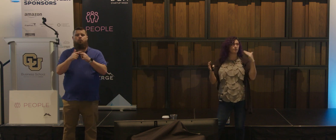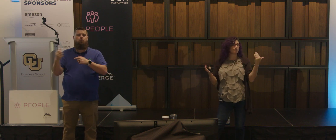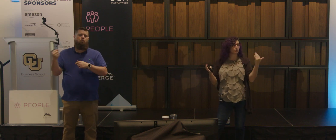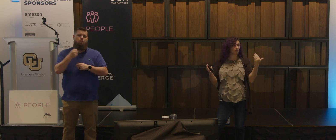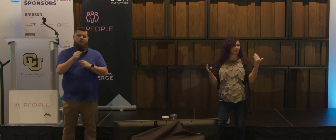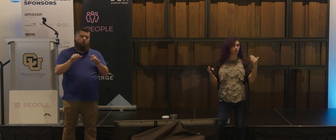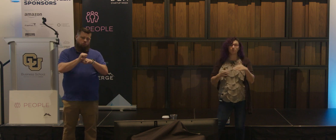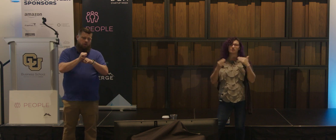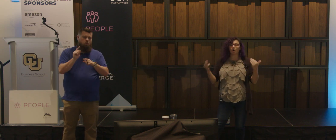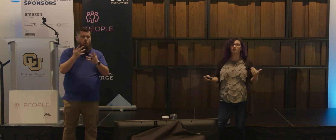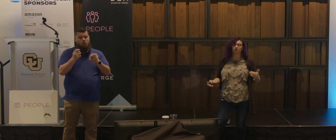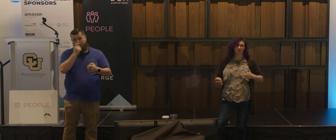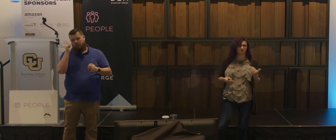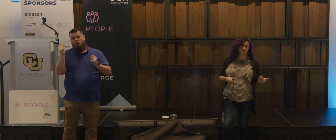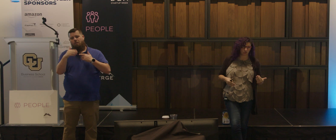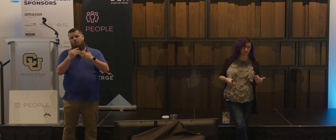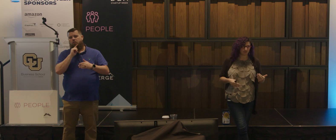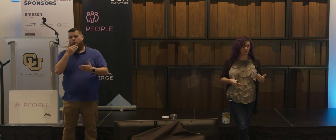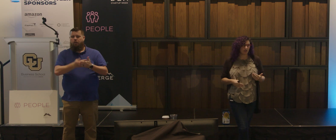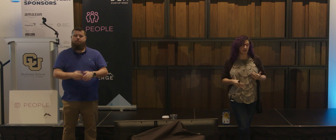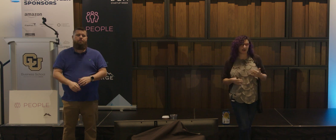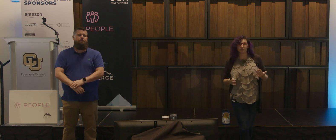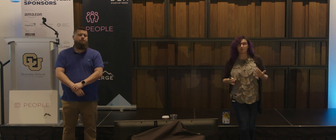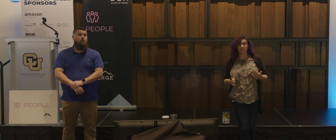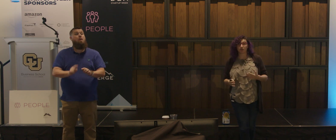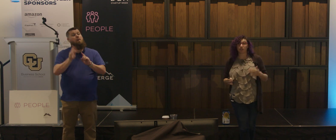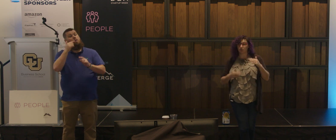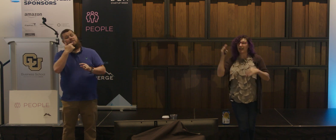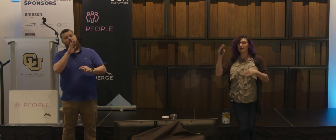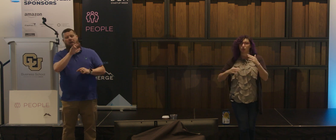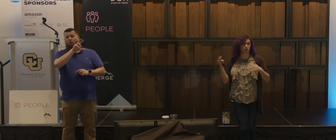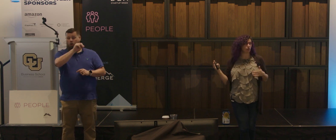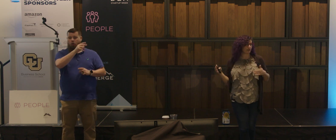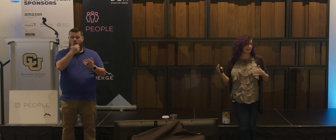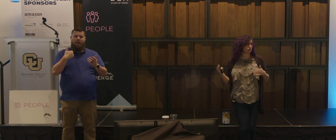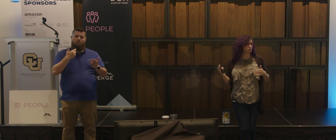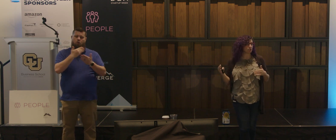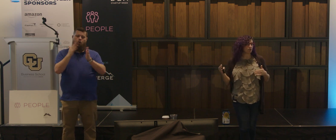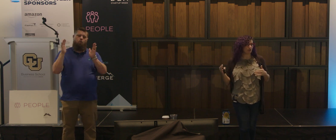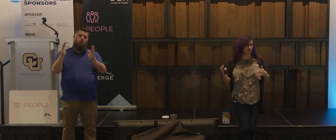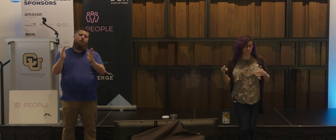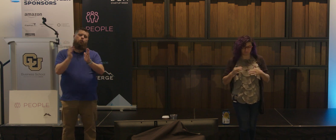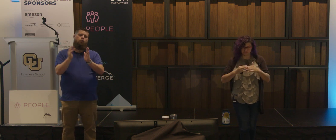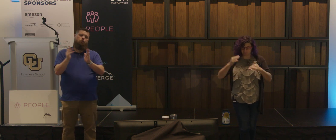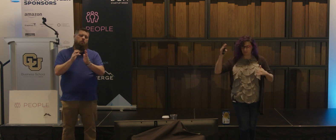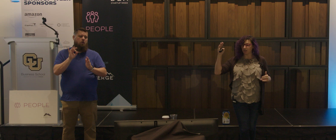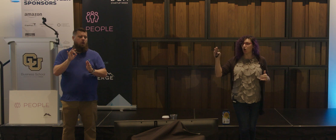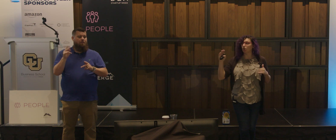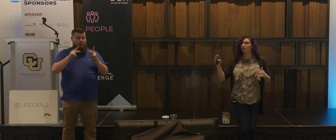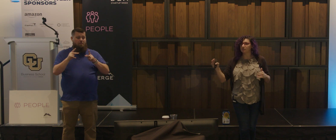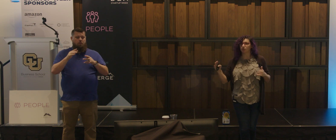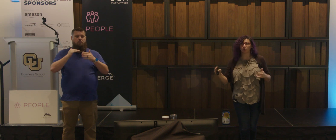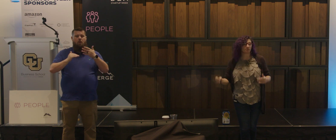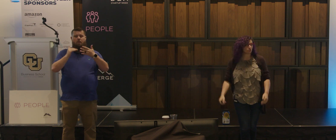in and train them up to where we want to because all of our processes are good. But I would say by 30, you want to have a good range of people